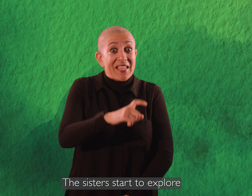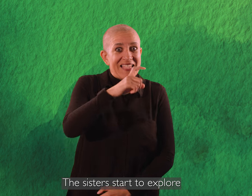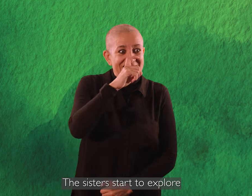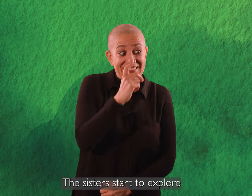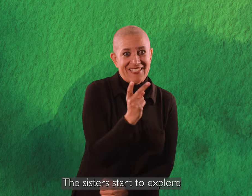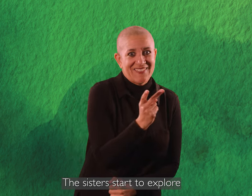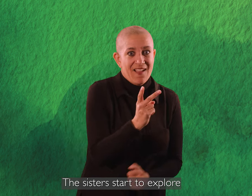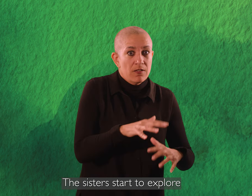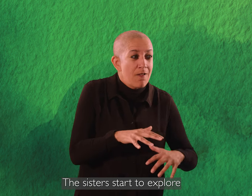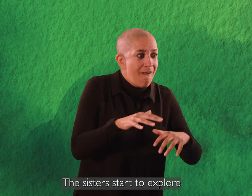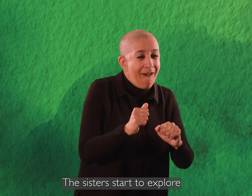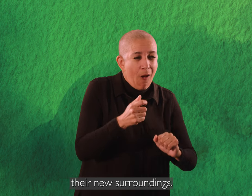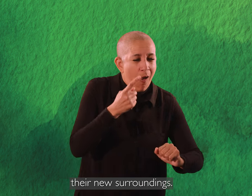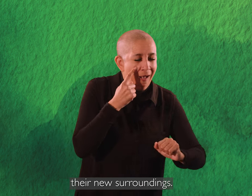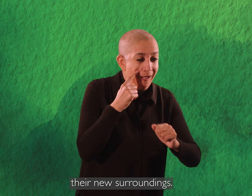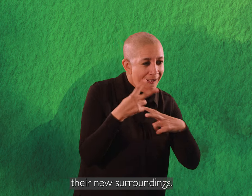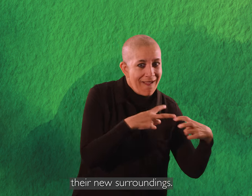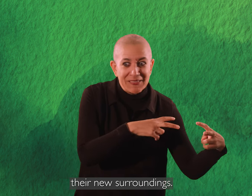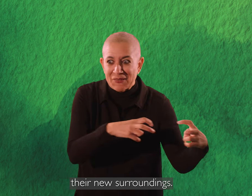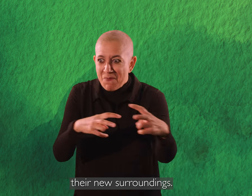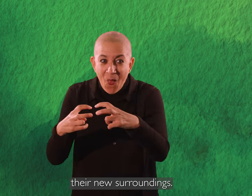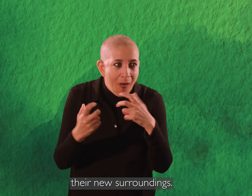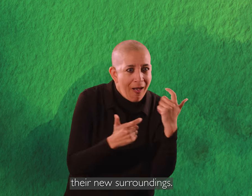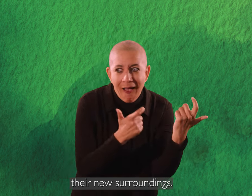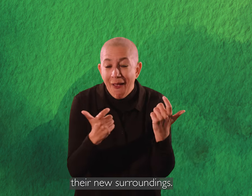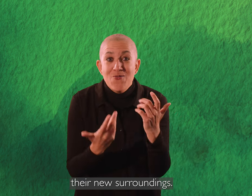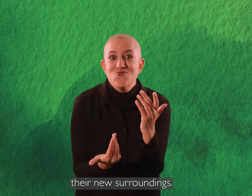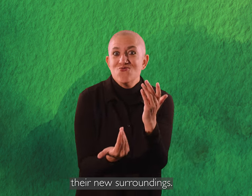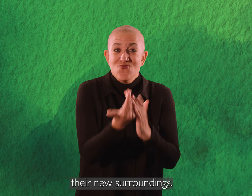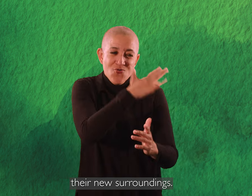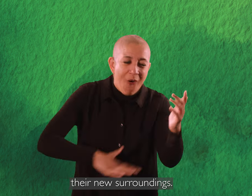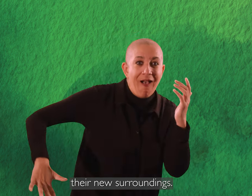The sisters start to explore their new surroundings.